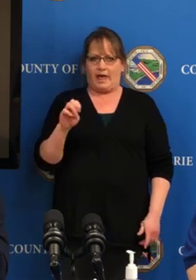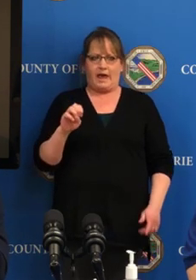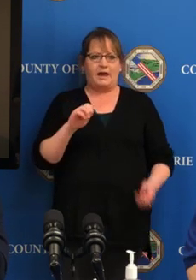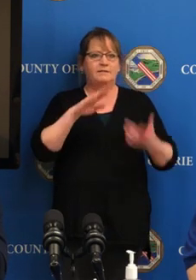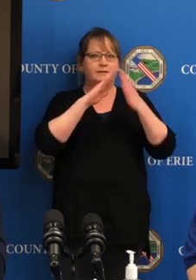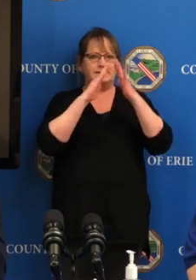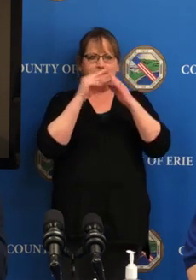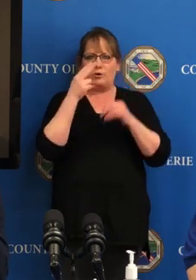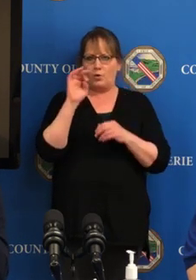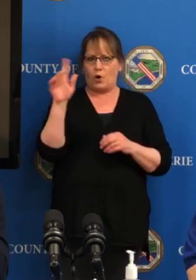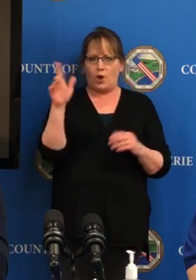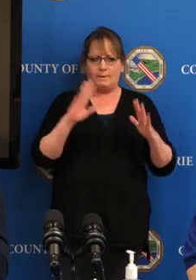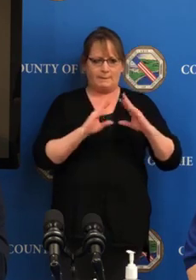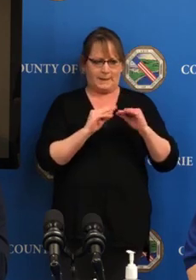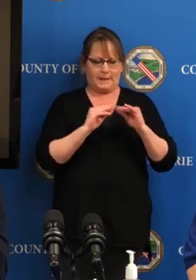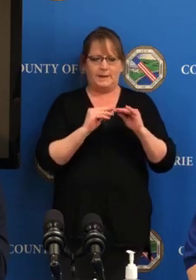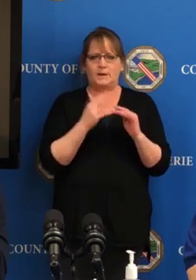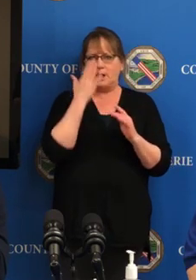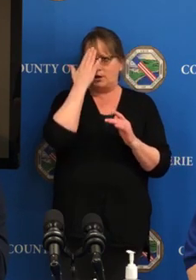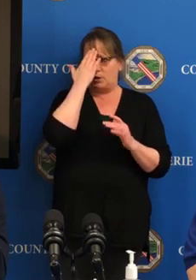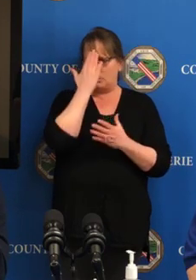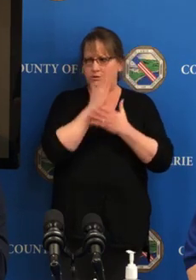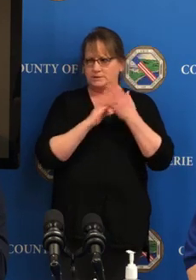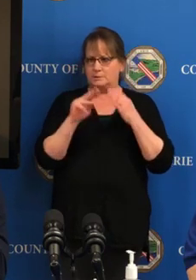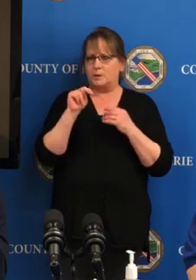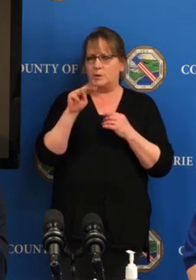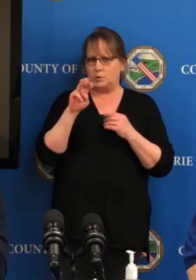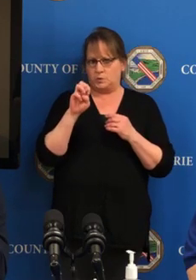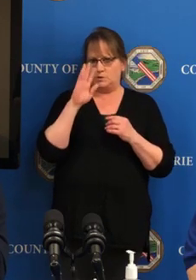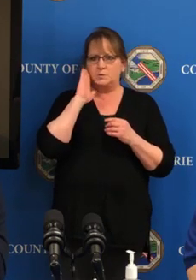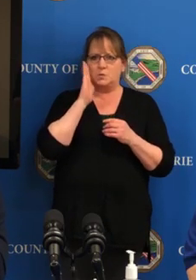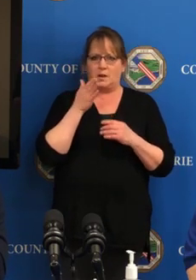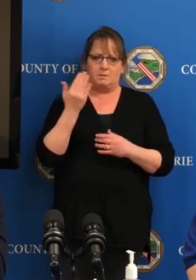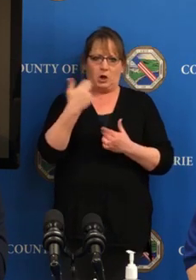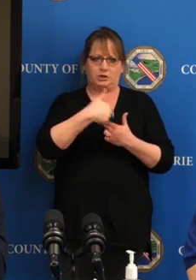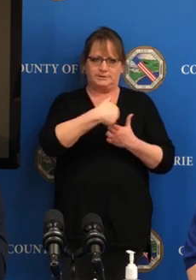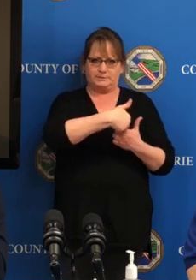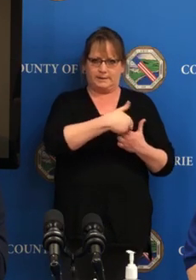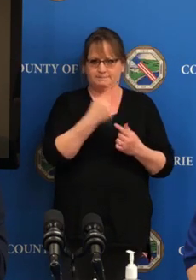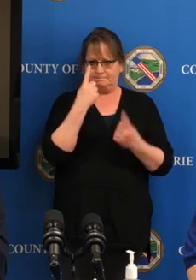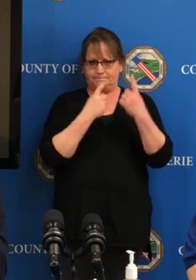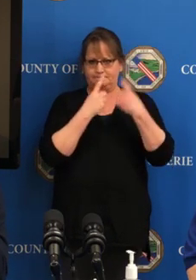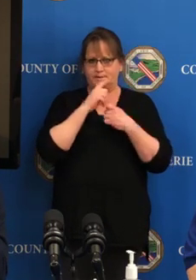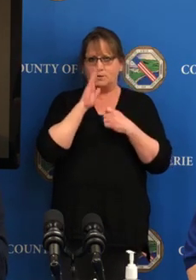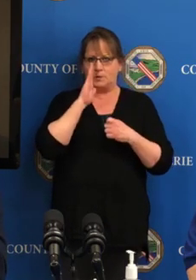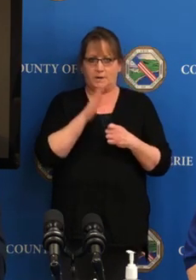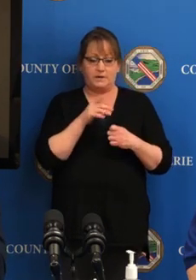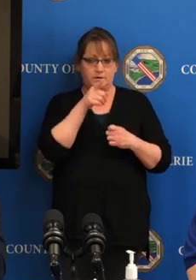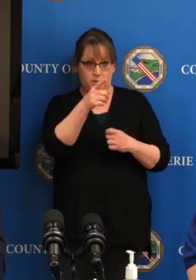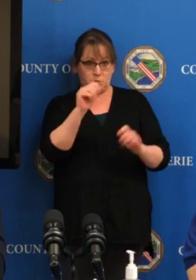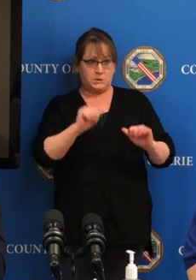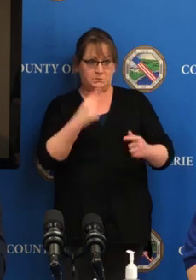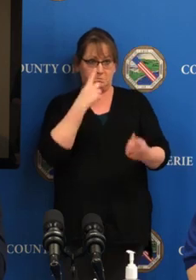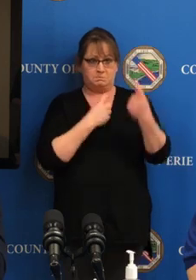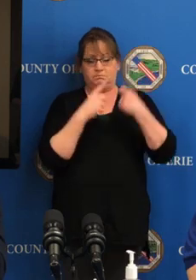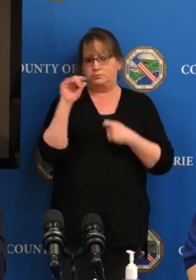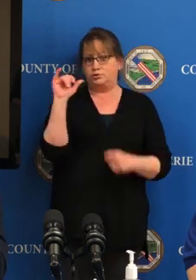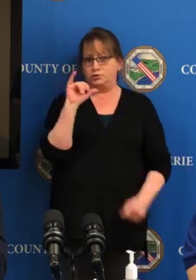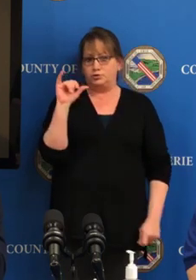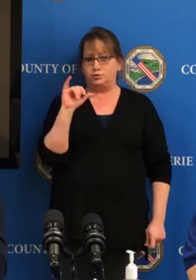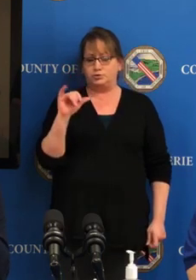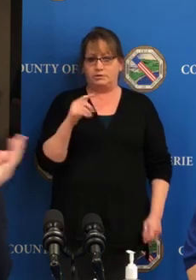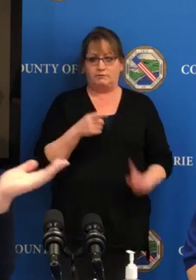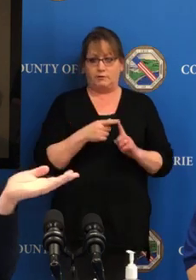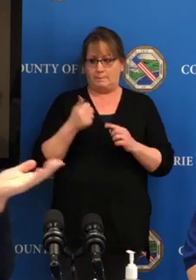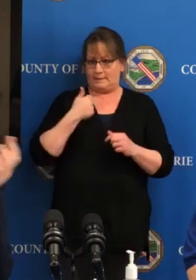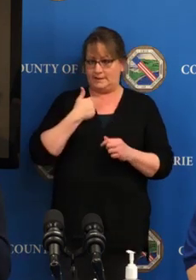community, as well as I know members of the news media who will be participating and asking questions. You can ask questions of